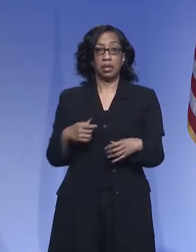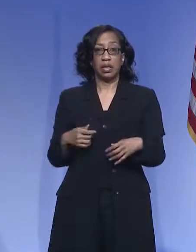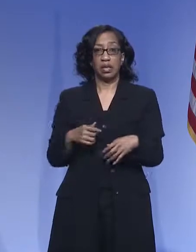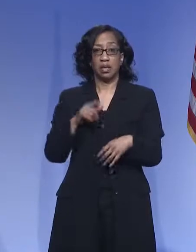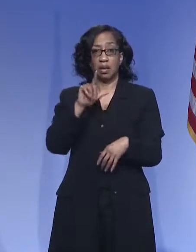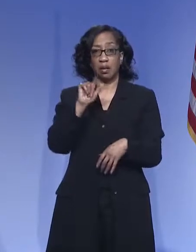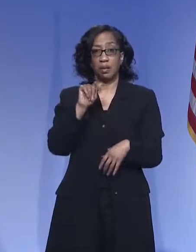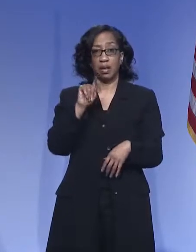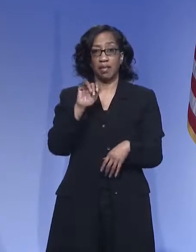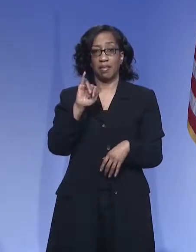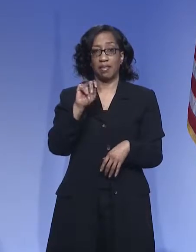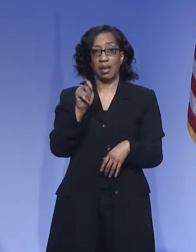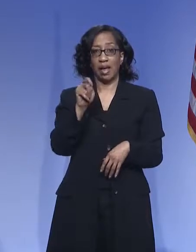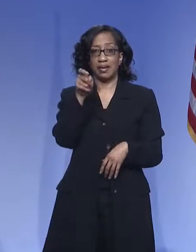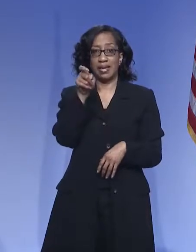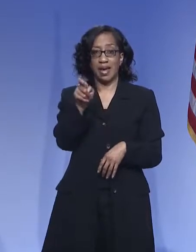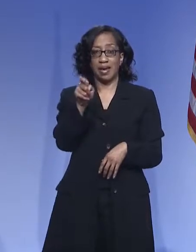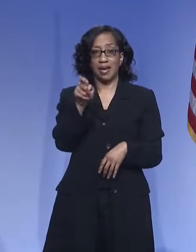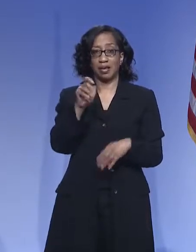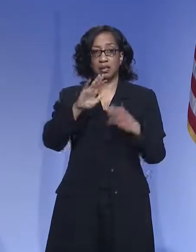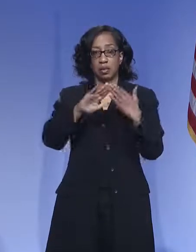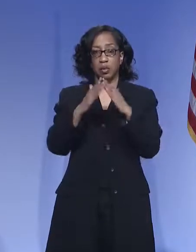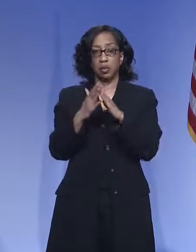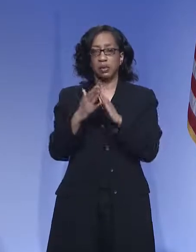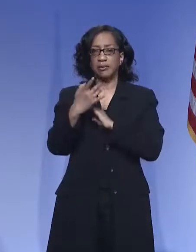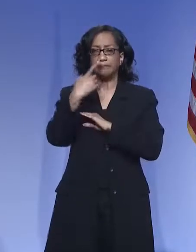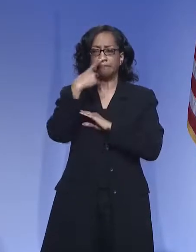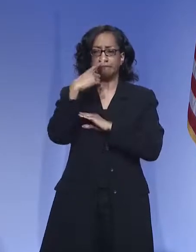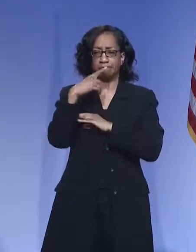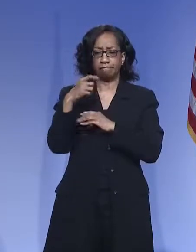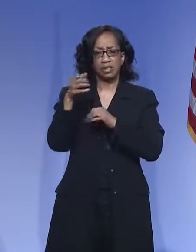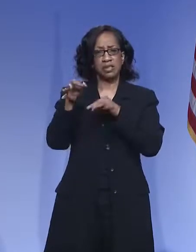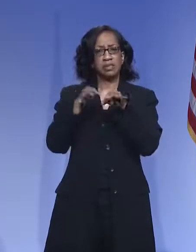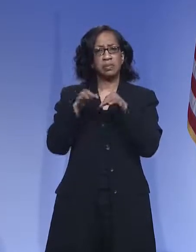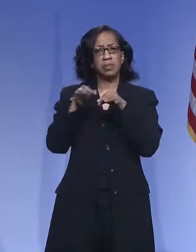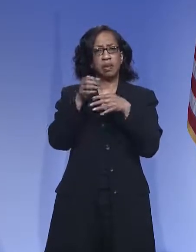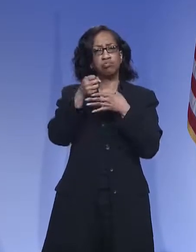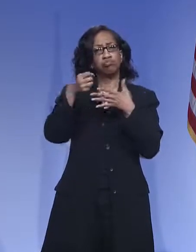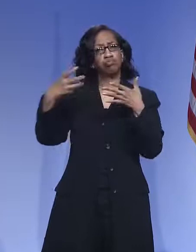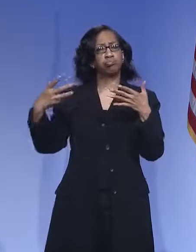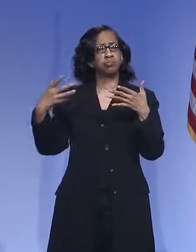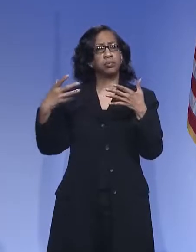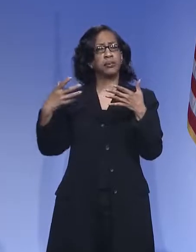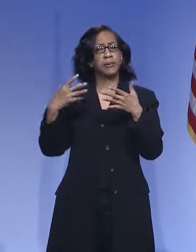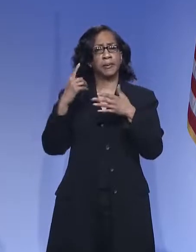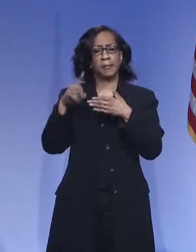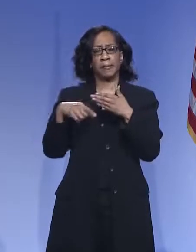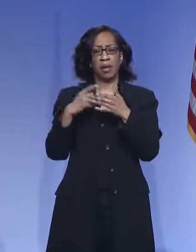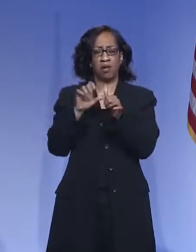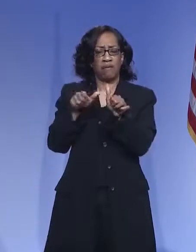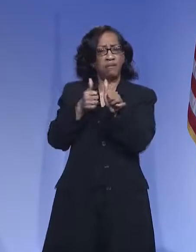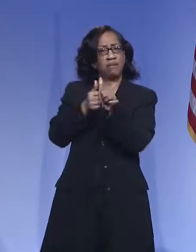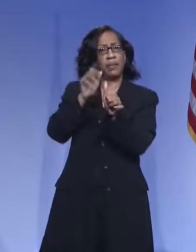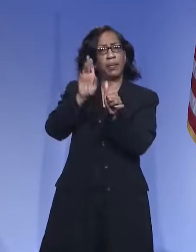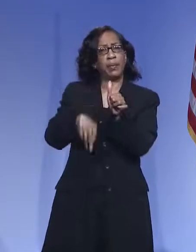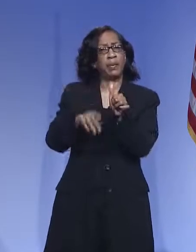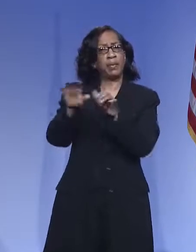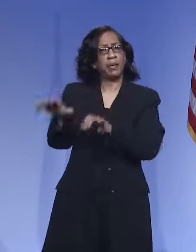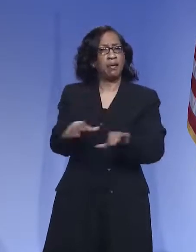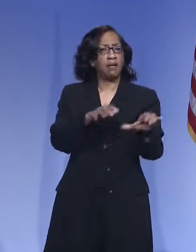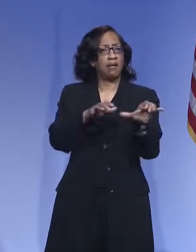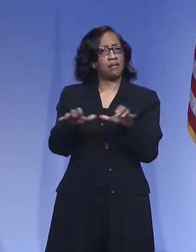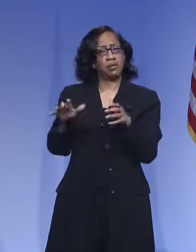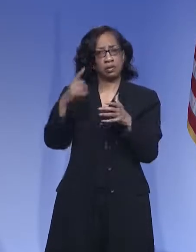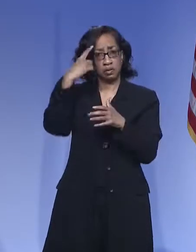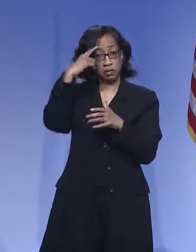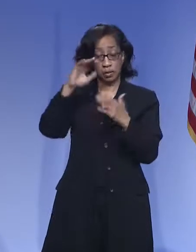community. Doug, could you expand just a little or elaborate a little bit further on what the follow-up actions are going to be